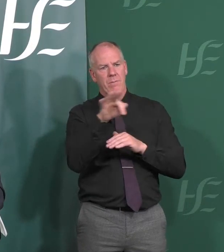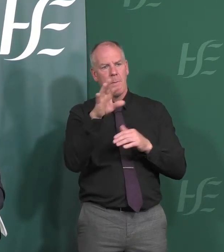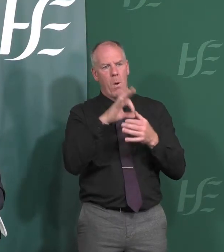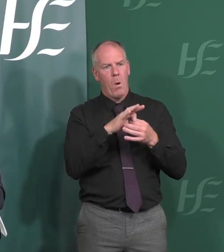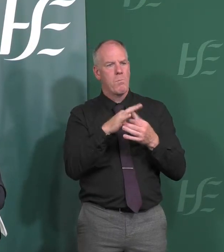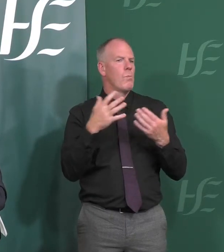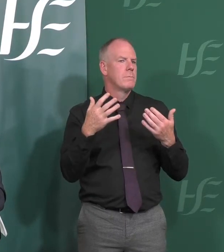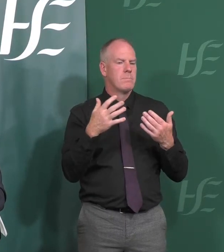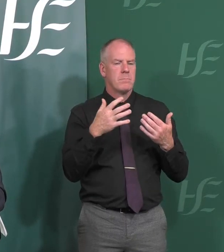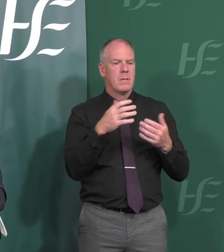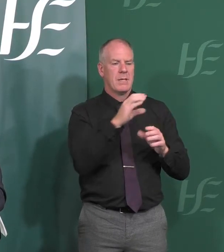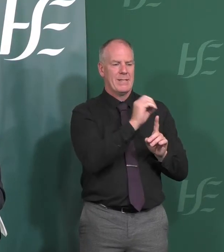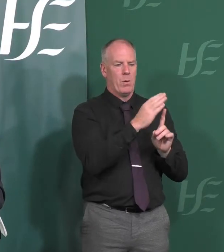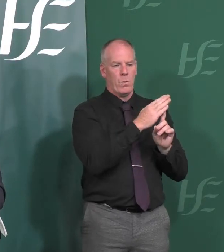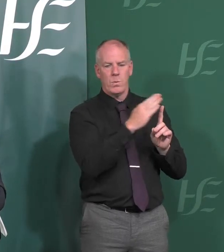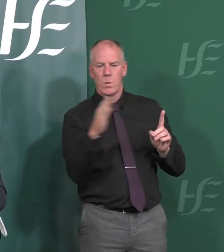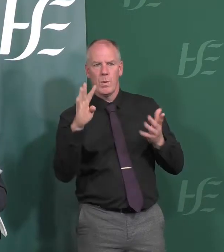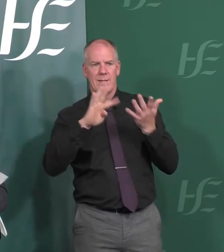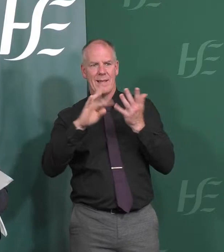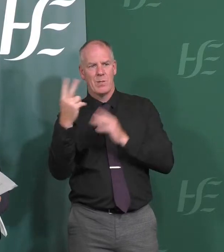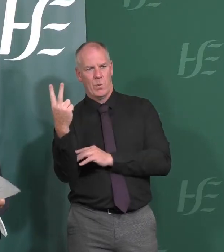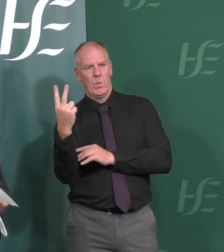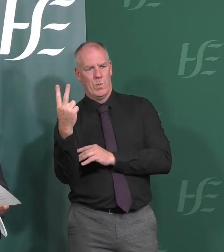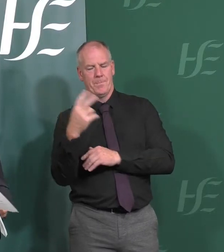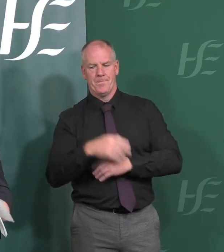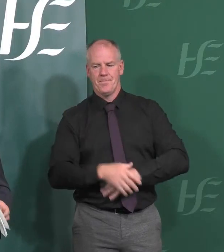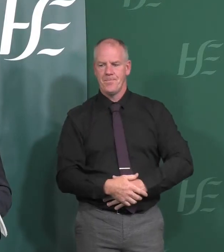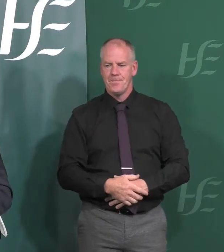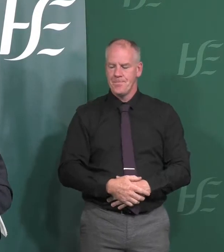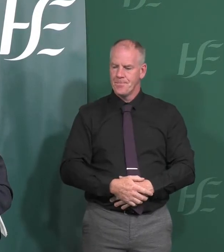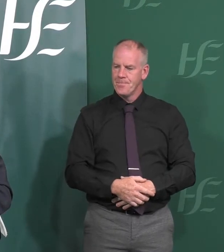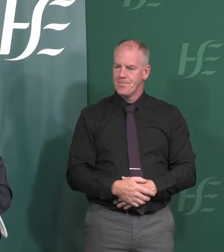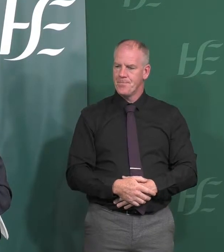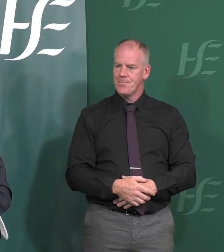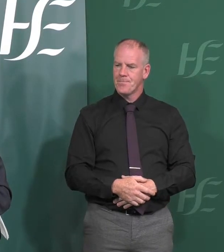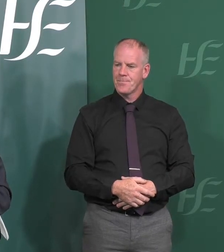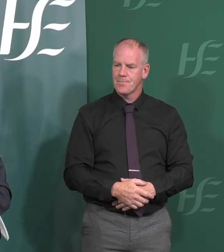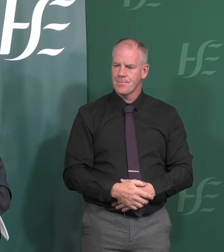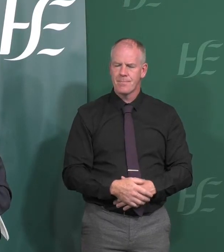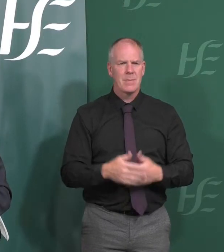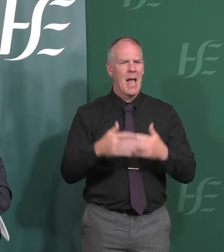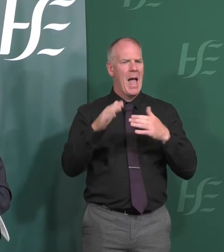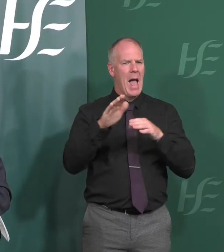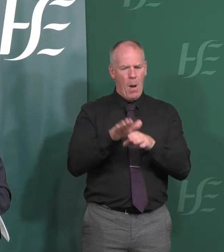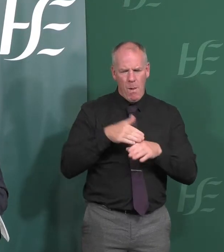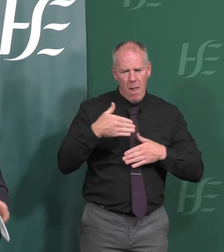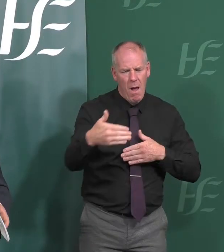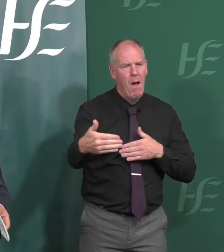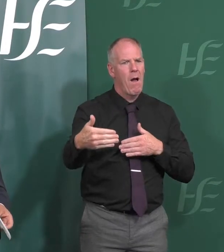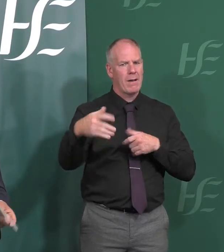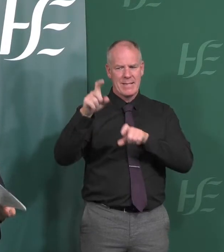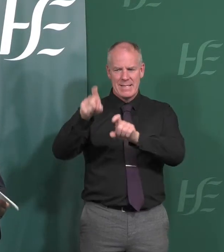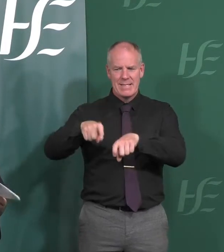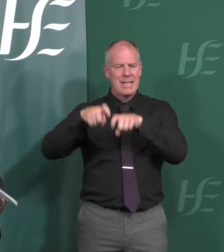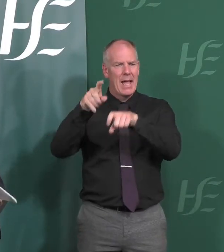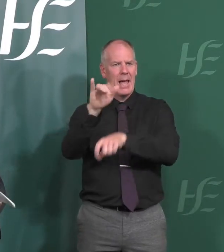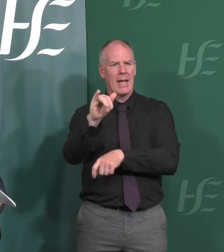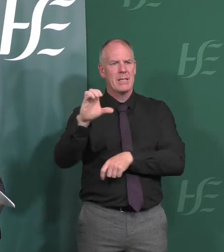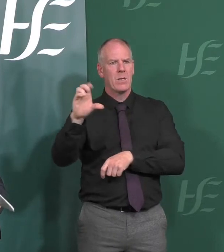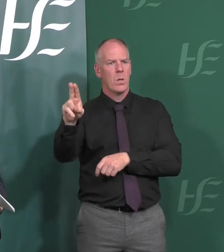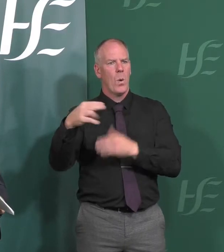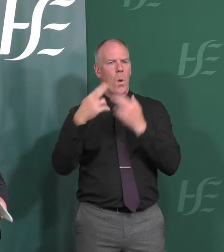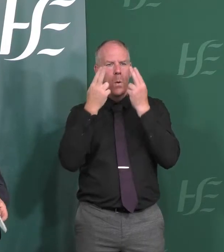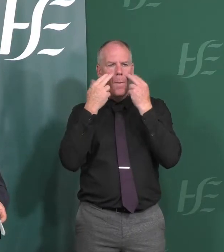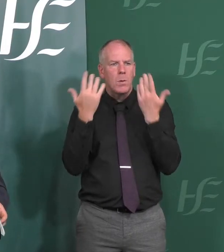from 0 to 92 years of age. In terms of the length of stay in ICU, the average length of stay in ICU is